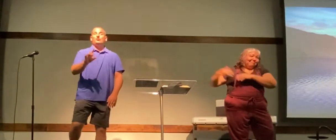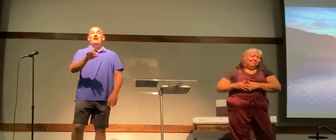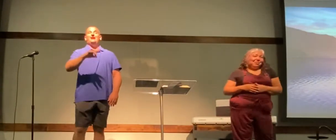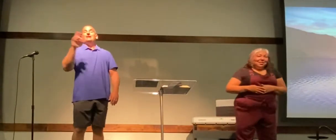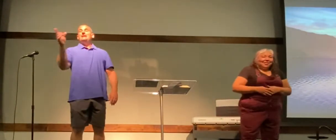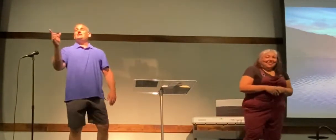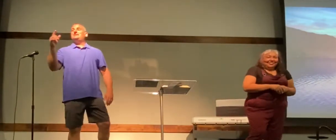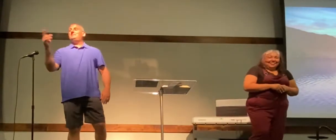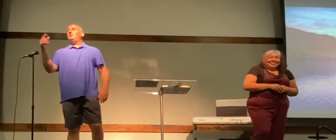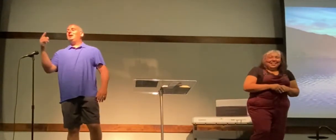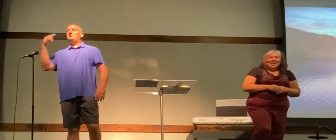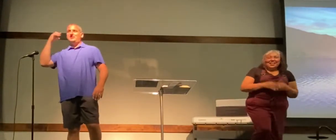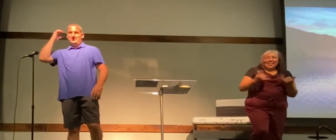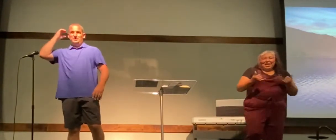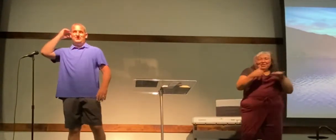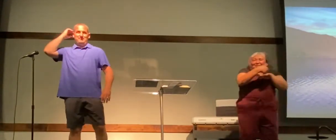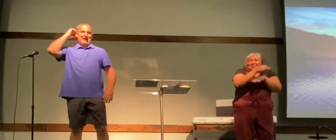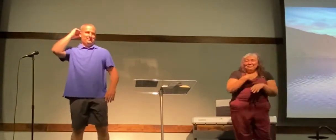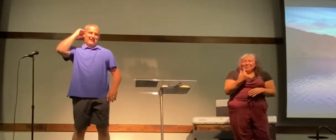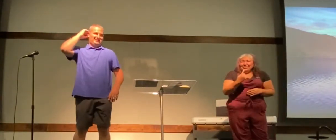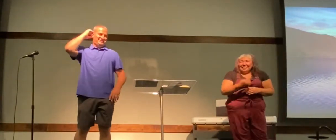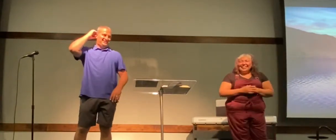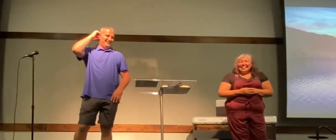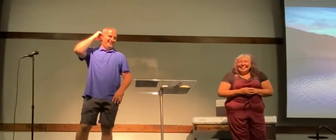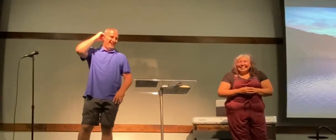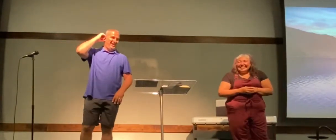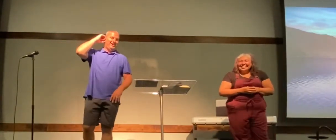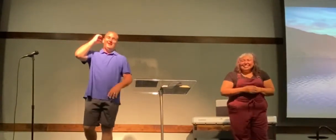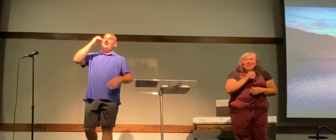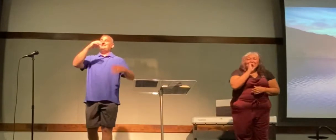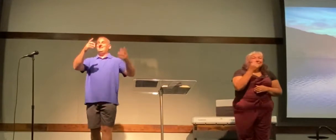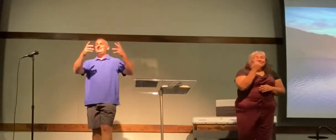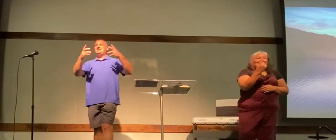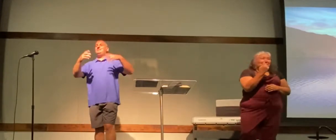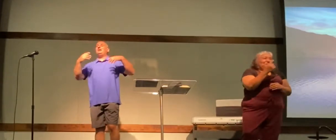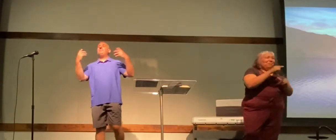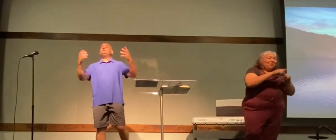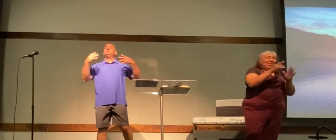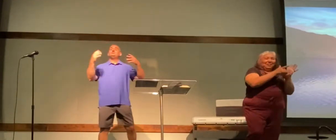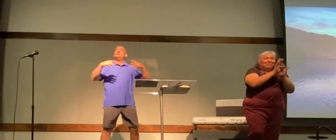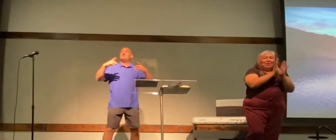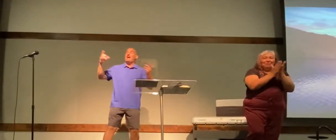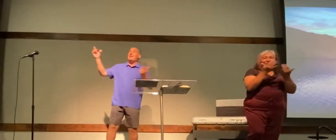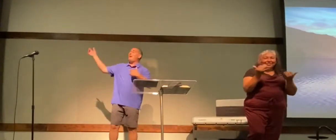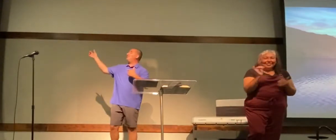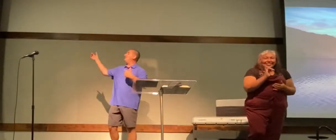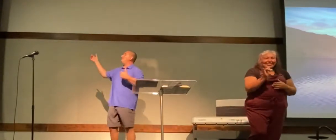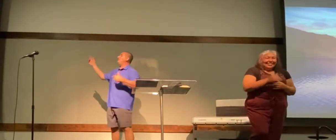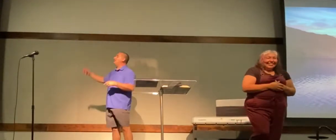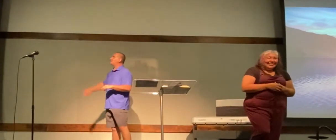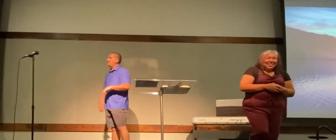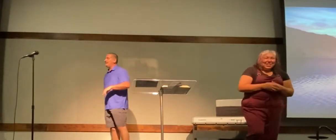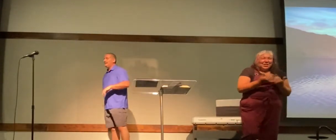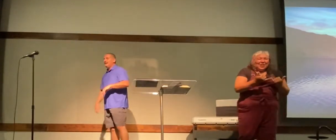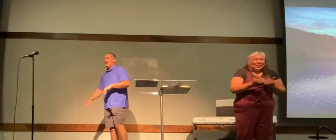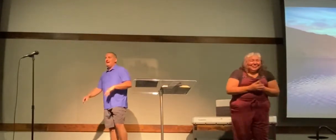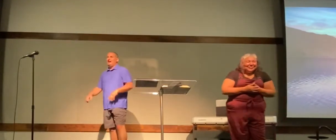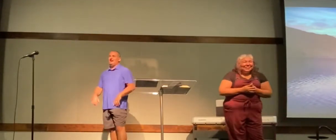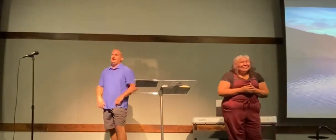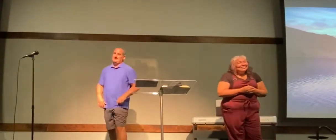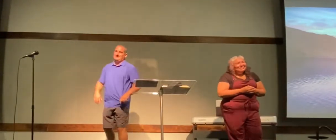I was like, great. Now send me ones with you in the Bible, not just you, okay? And so they sing it, right? So it was cool. So, and I would put it up on the screen